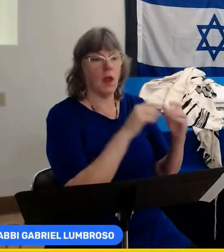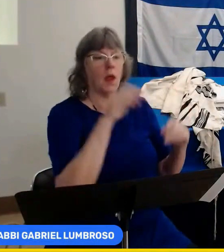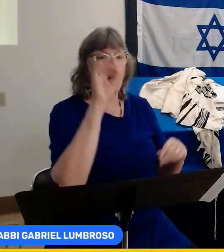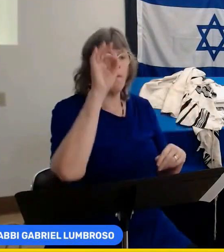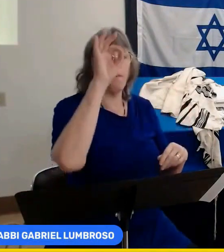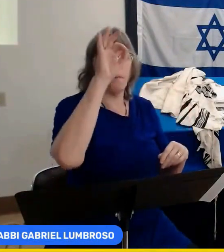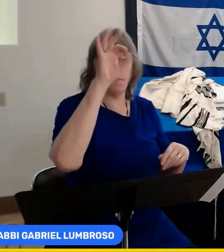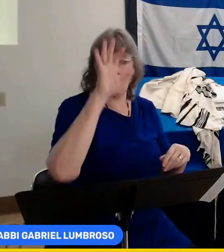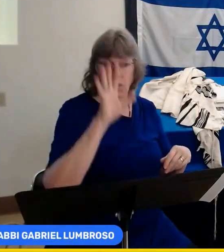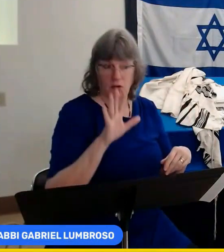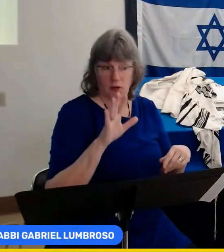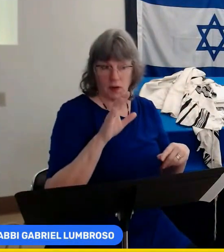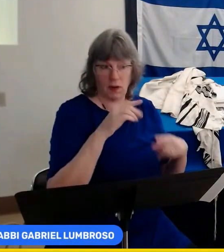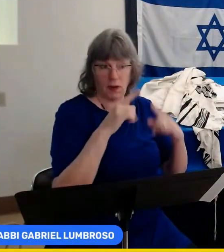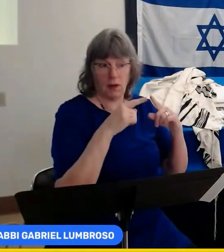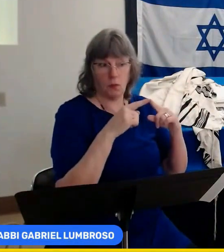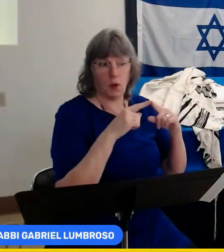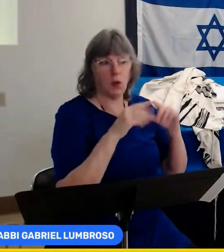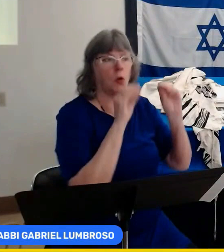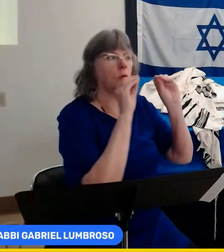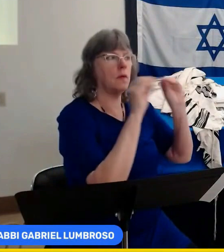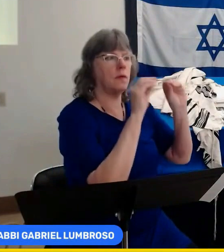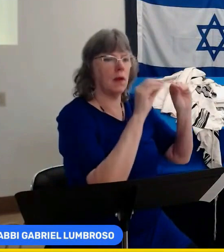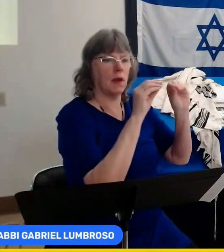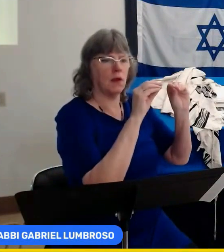no, can't do that.